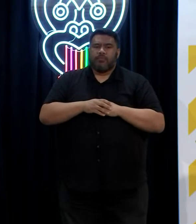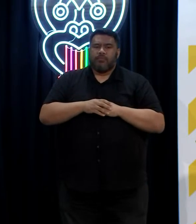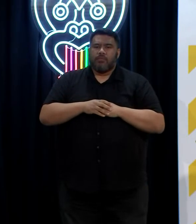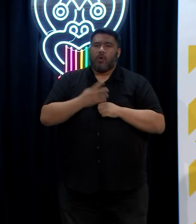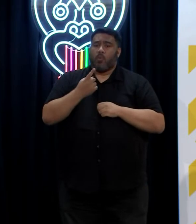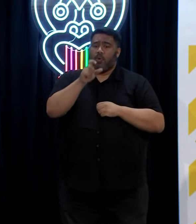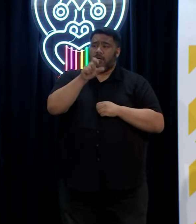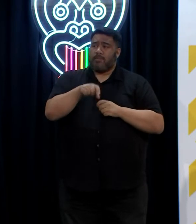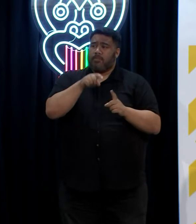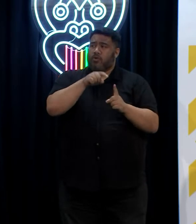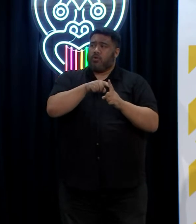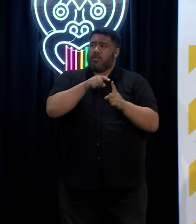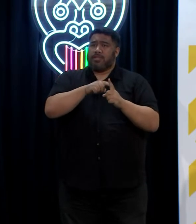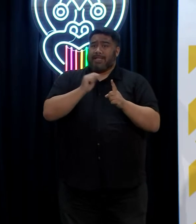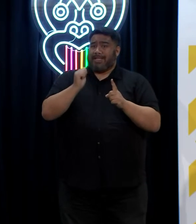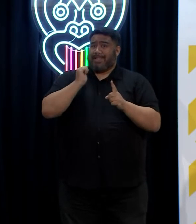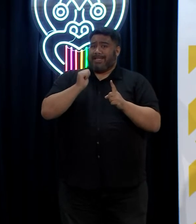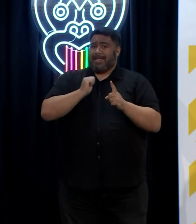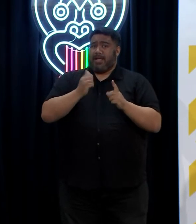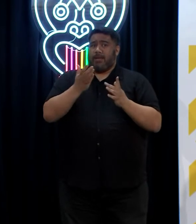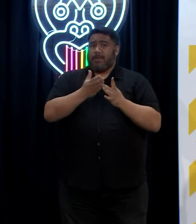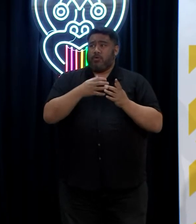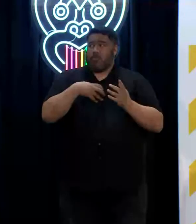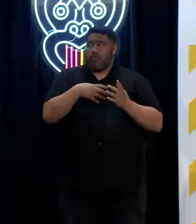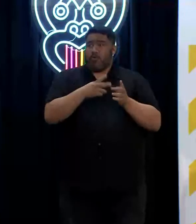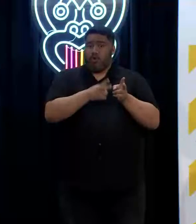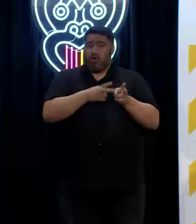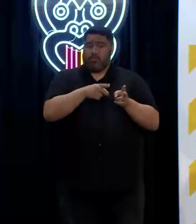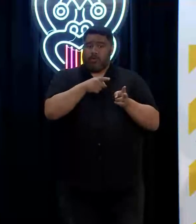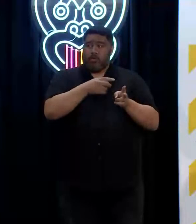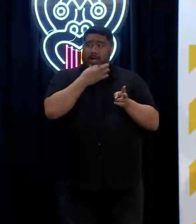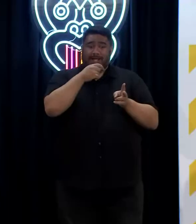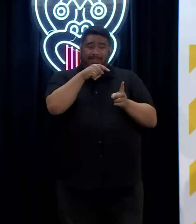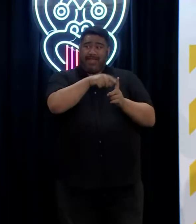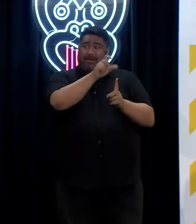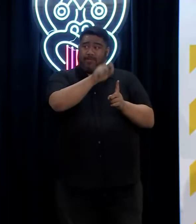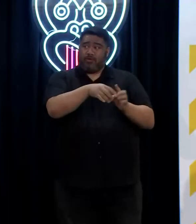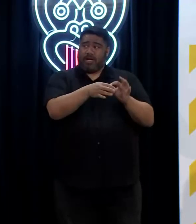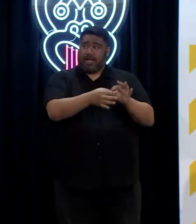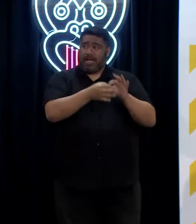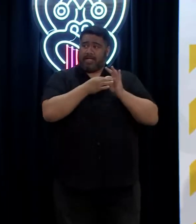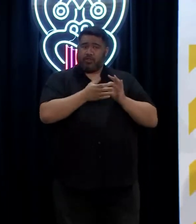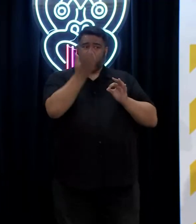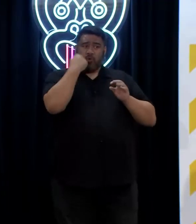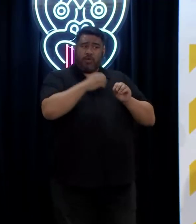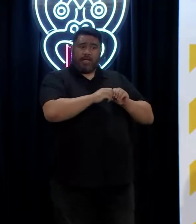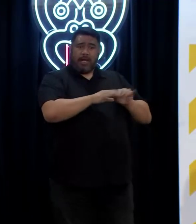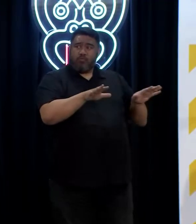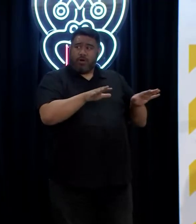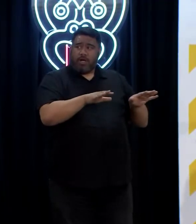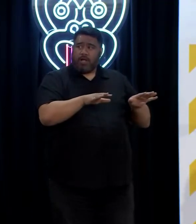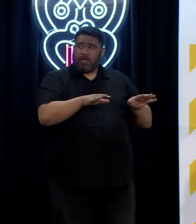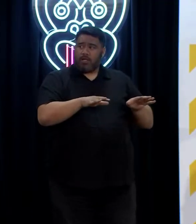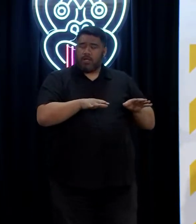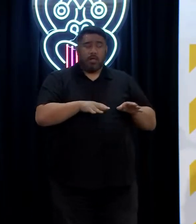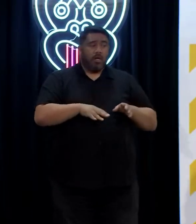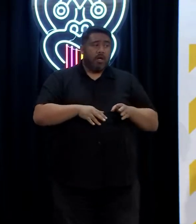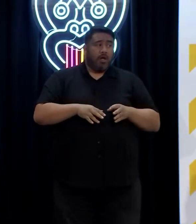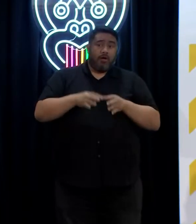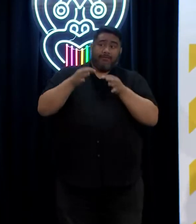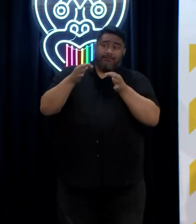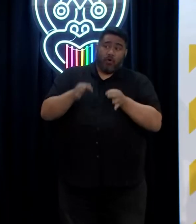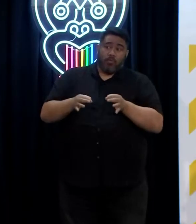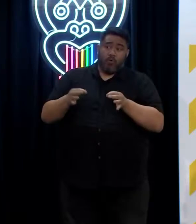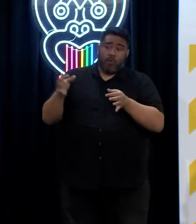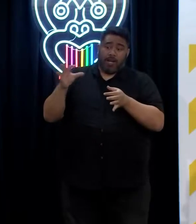Middlemore Hospital that was reported yesterday? Have they been linked to the wider outbreak, and if not, how concerning? I don't believe they have actually been formally linked to